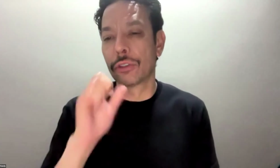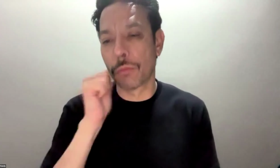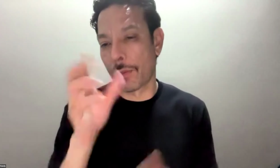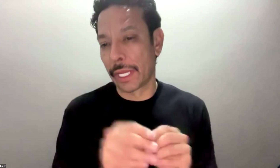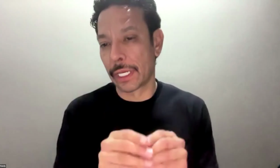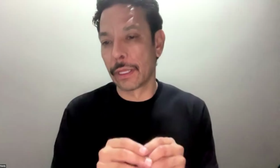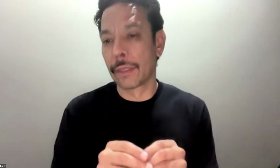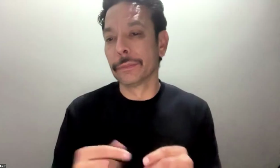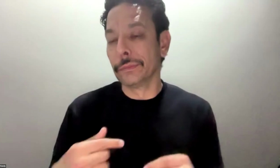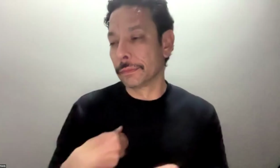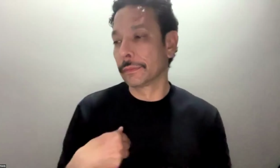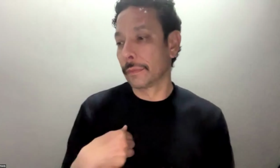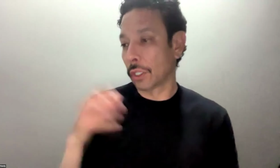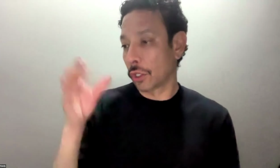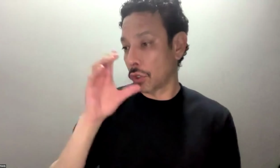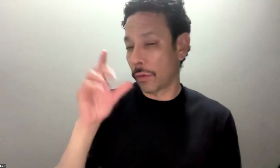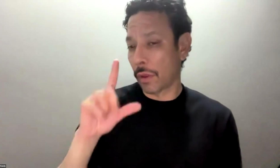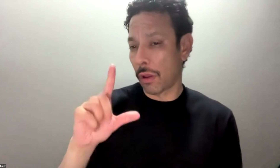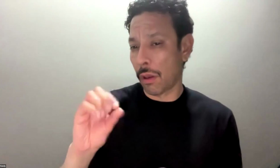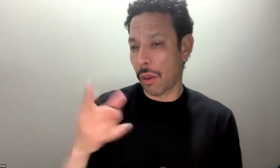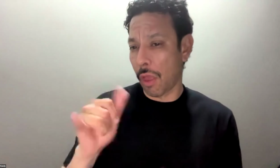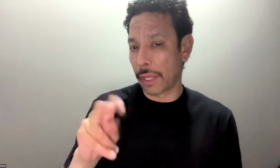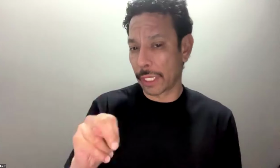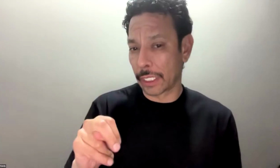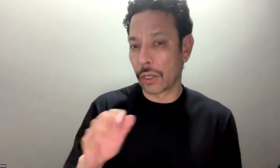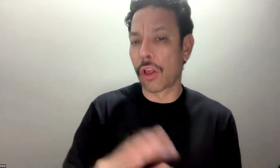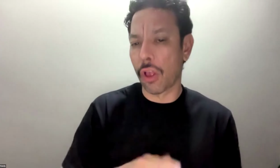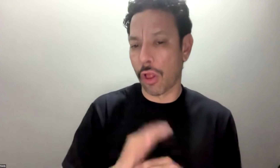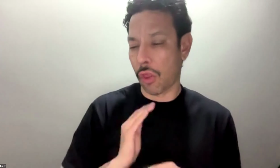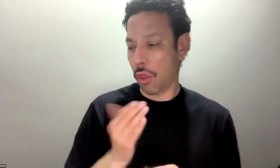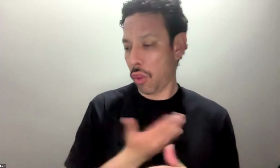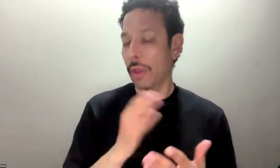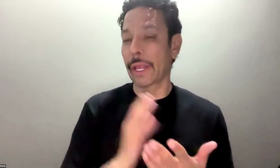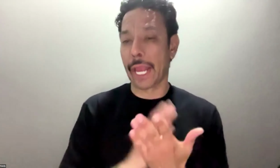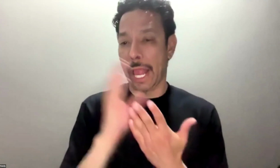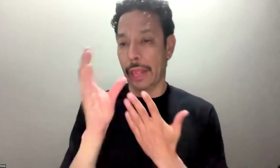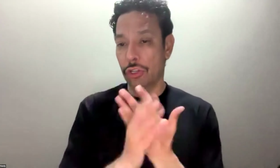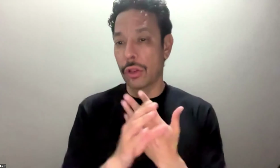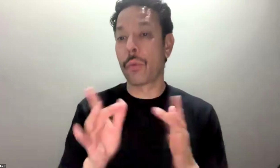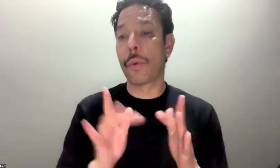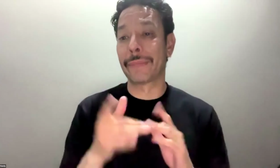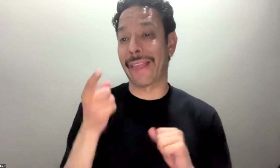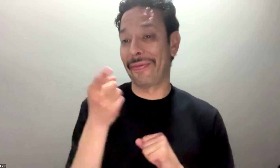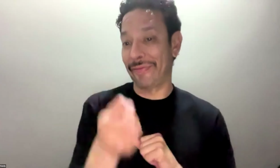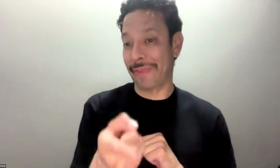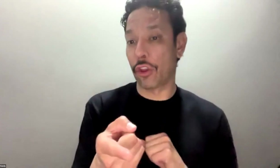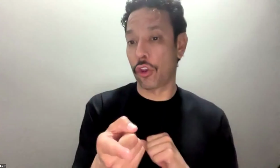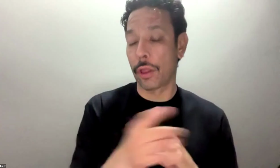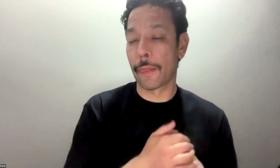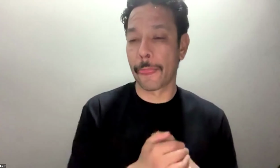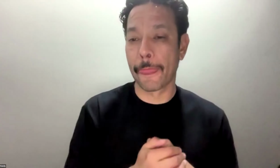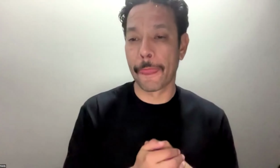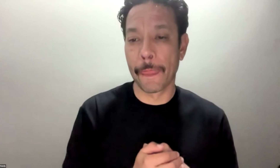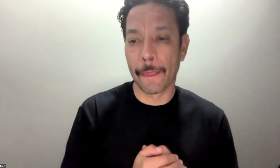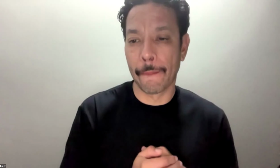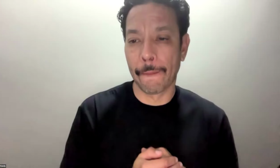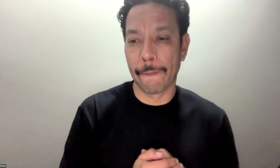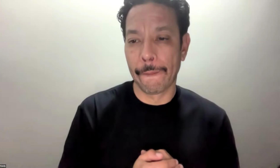Fabulous. I'm going to find the login. Otherwise, it's on our calendar on our website.